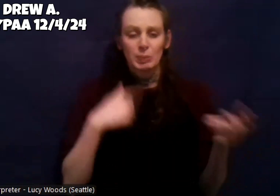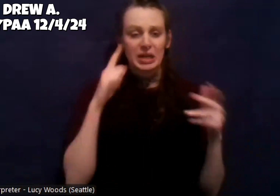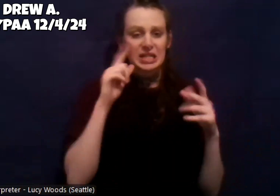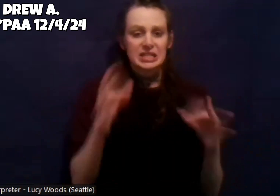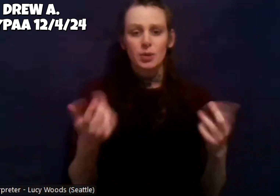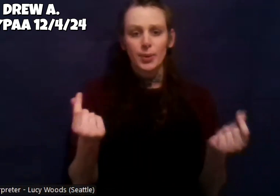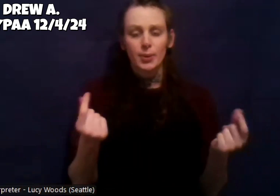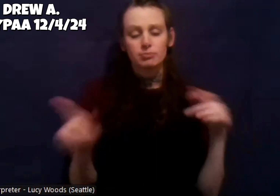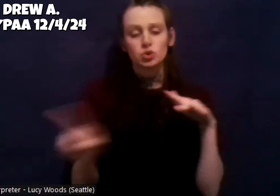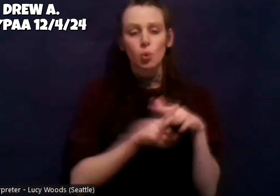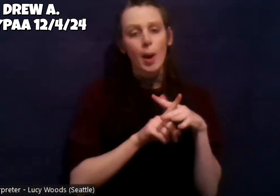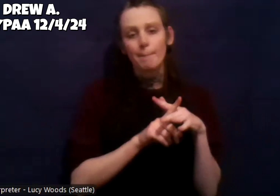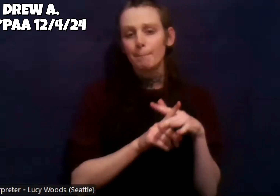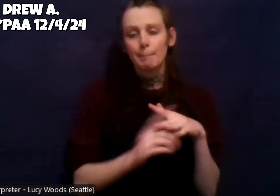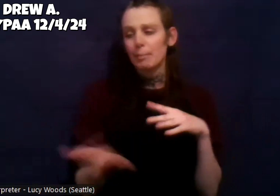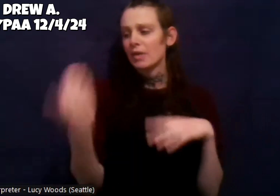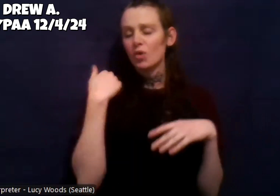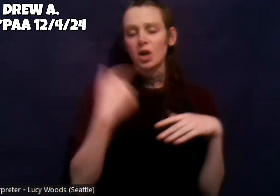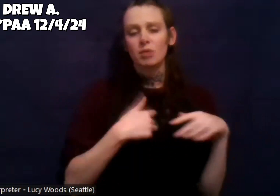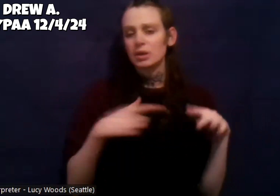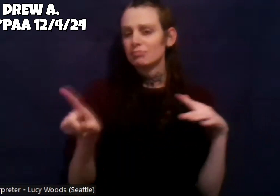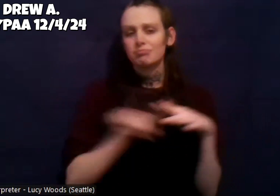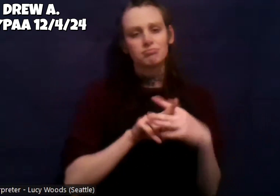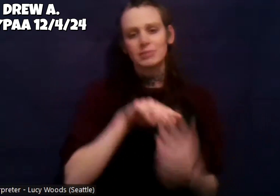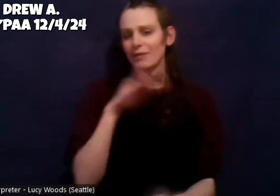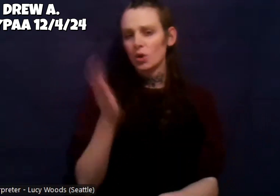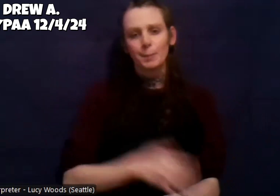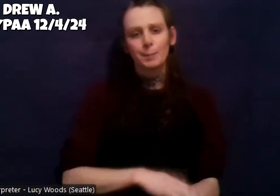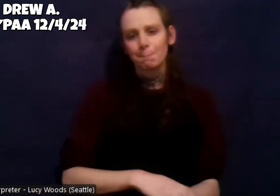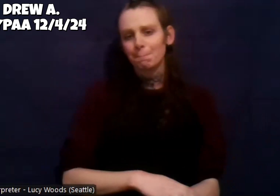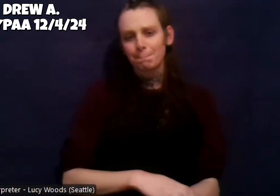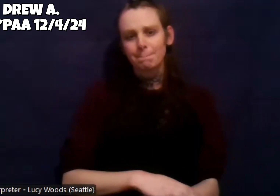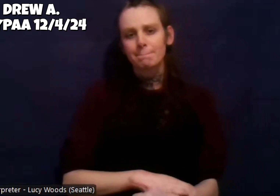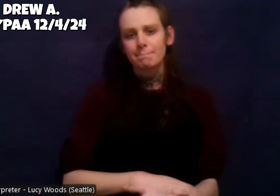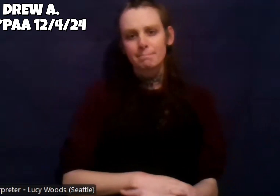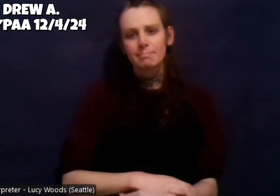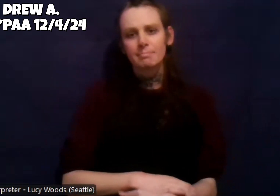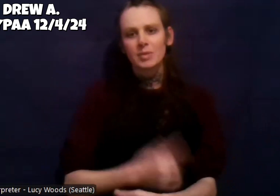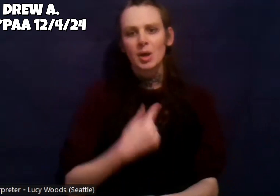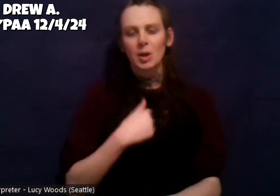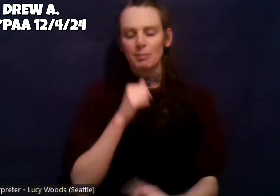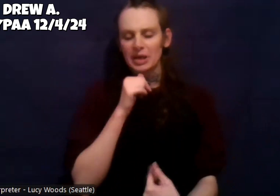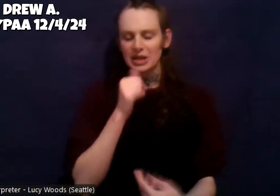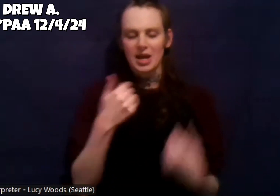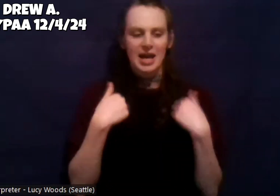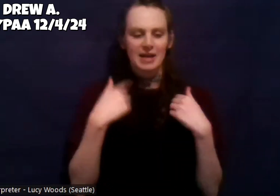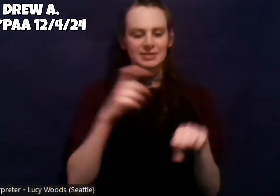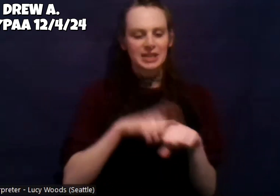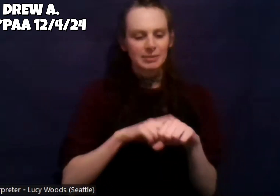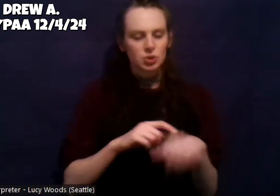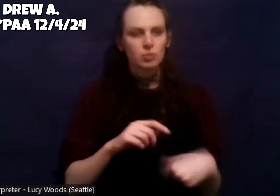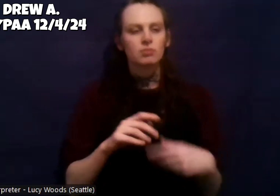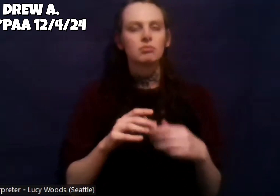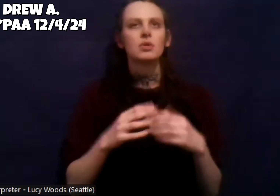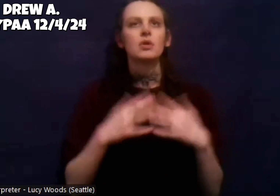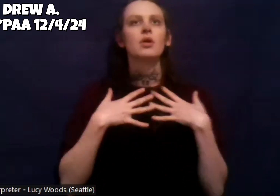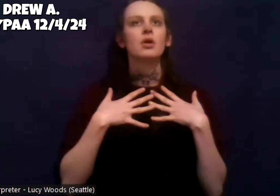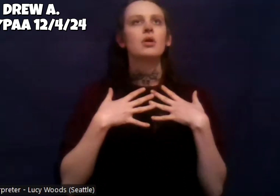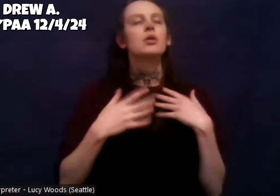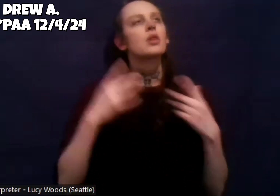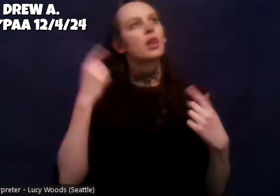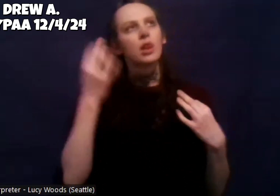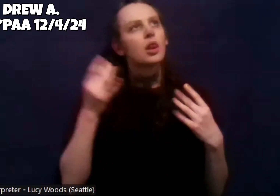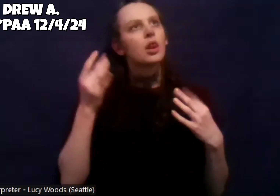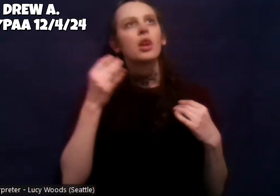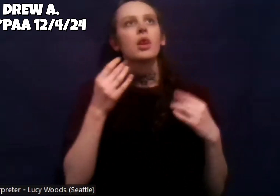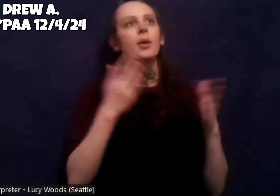used to do. But I did not have time to like get calm and collected before this meeting, and I